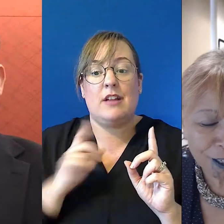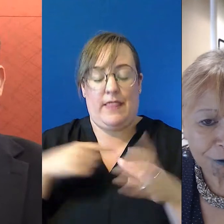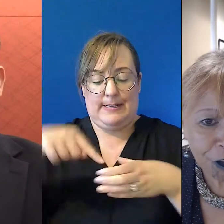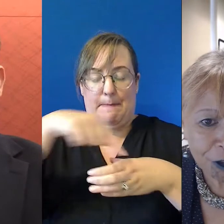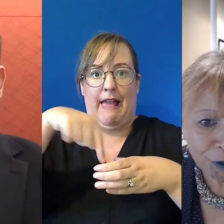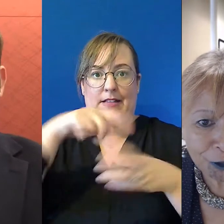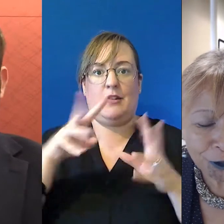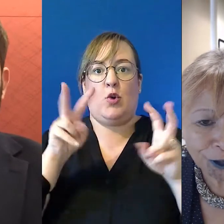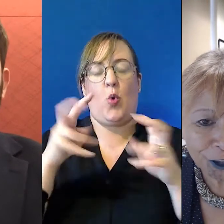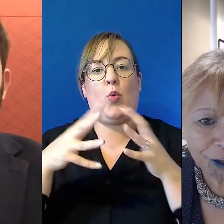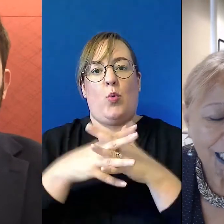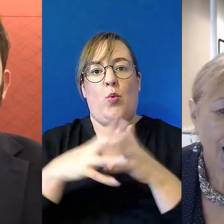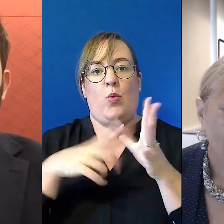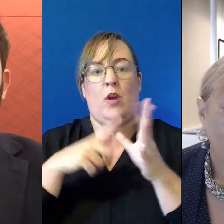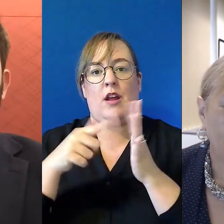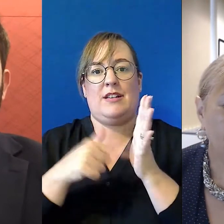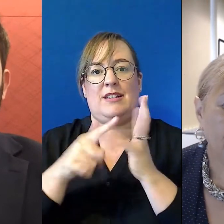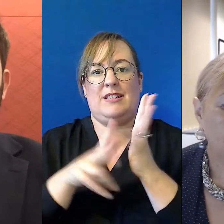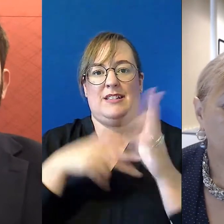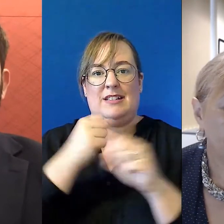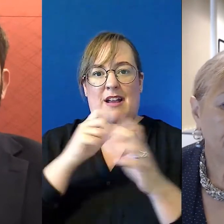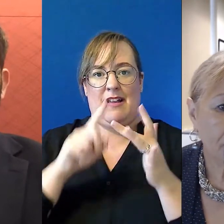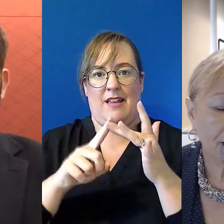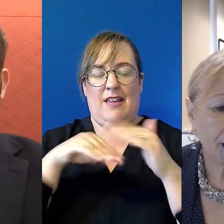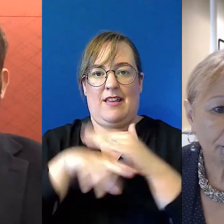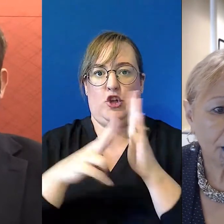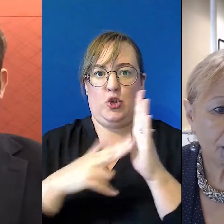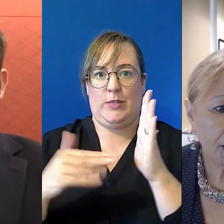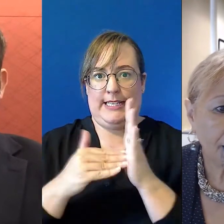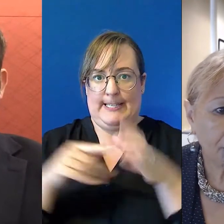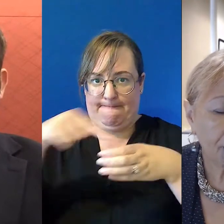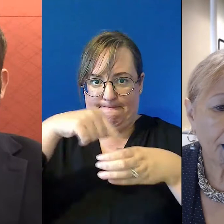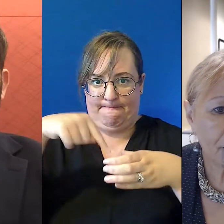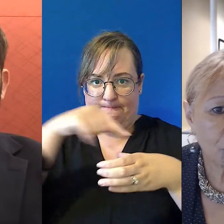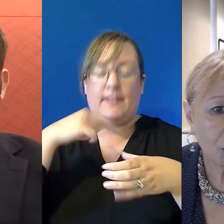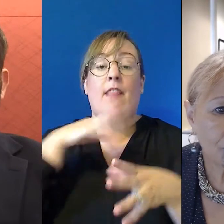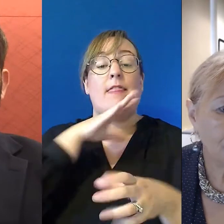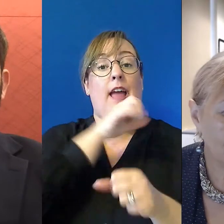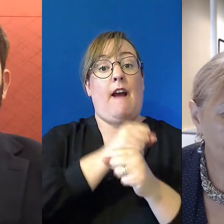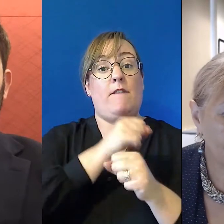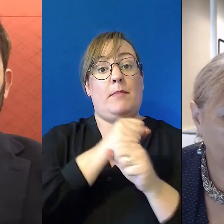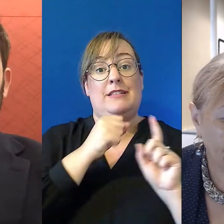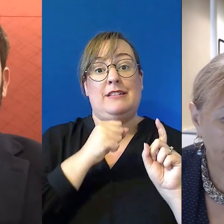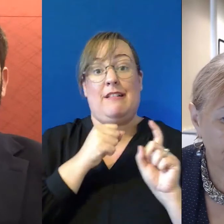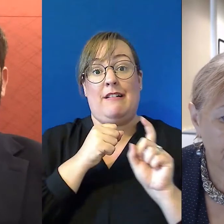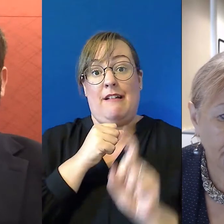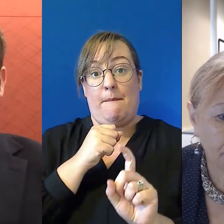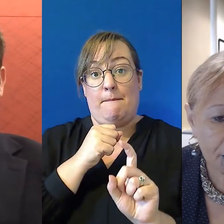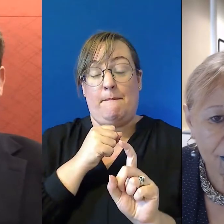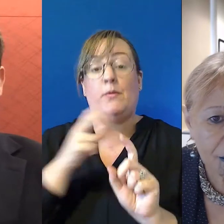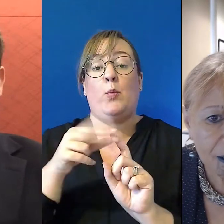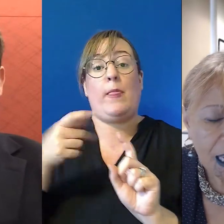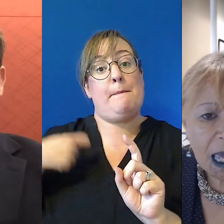in New Zealand, for those of you who don't know. At Waitangi, the government now comes with members of parliament